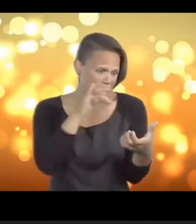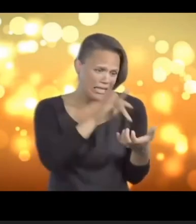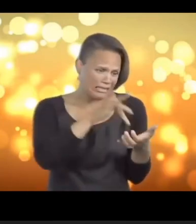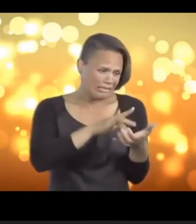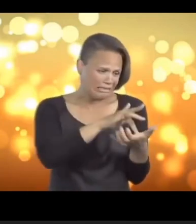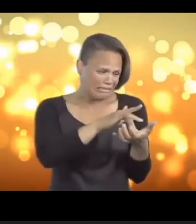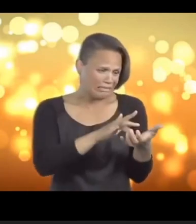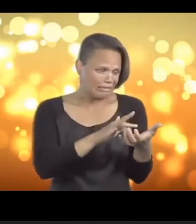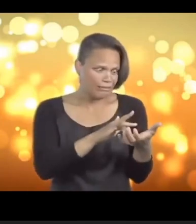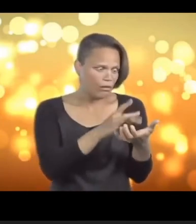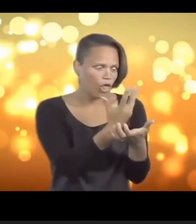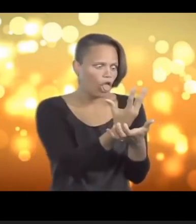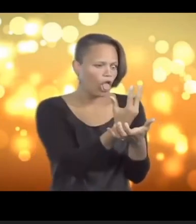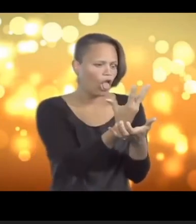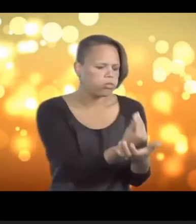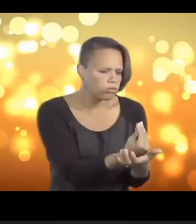Oh,